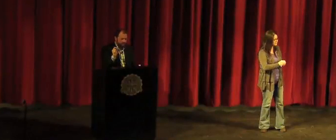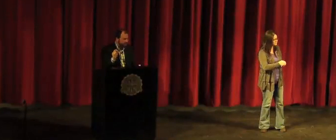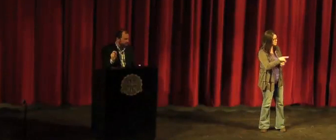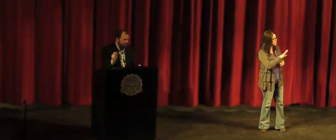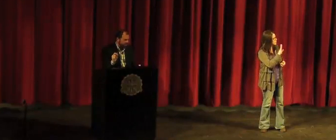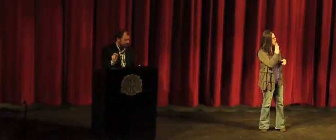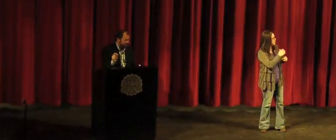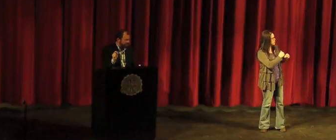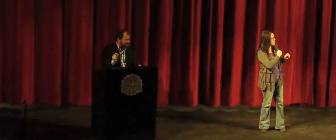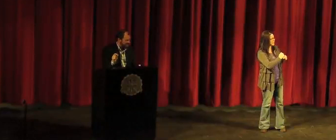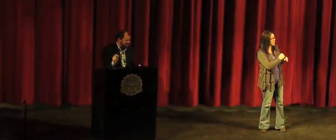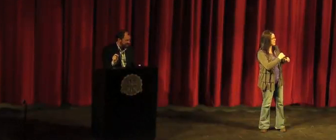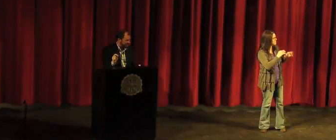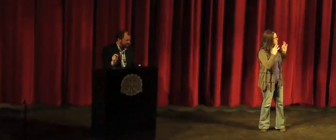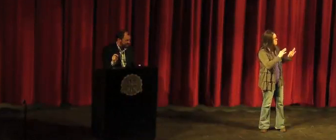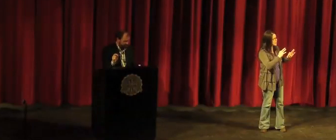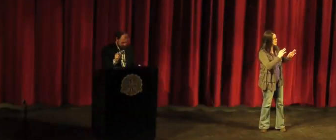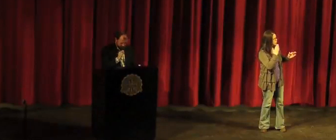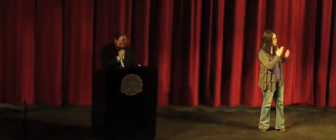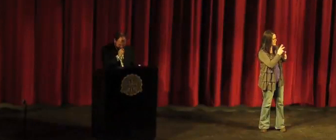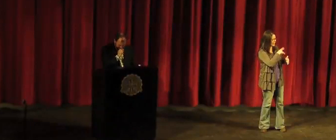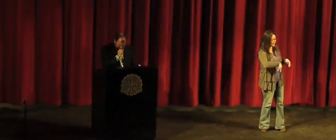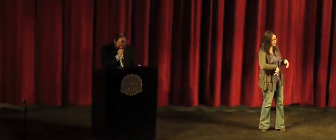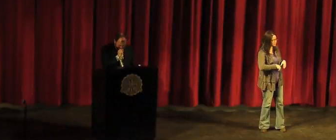make a bloody good king."